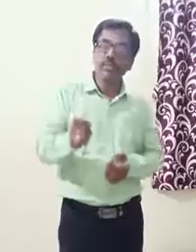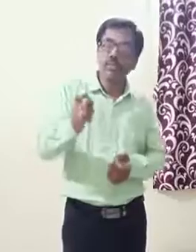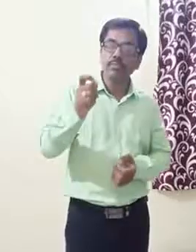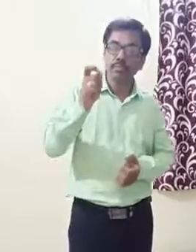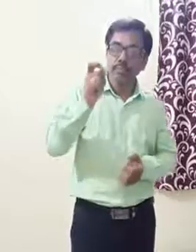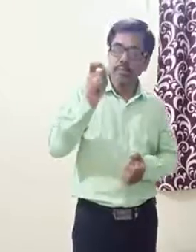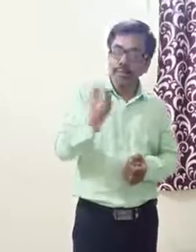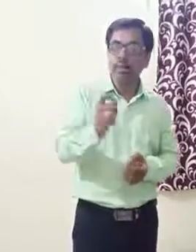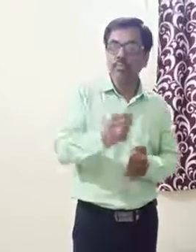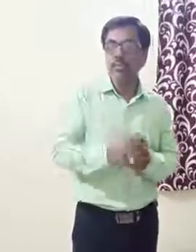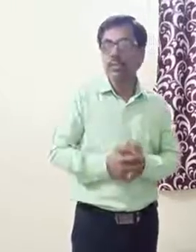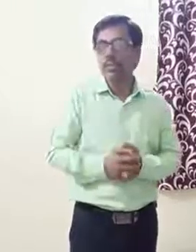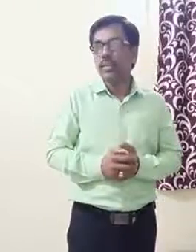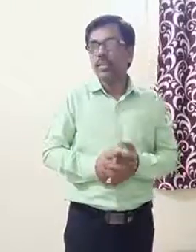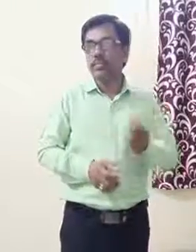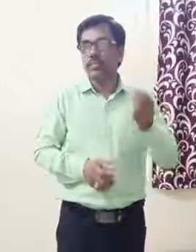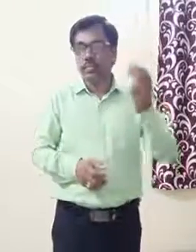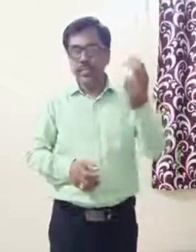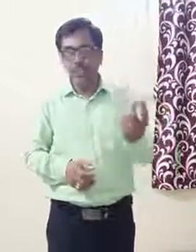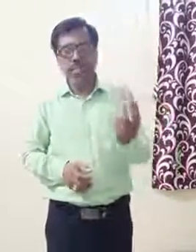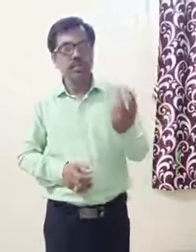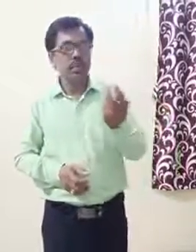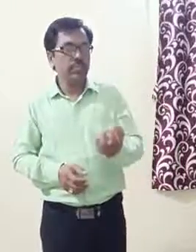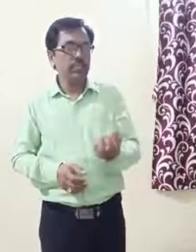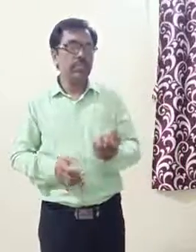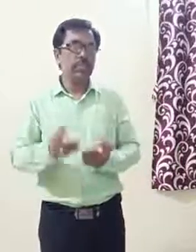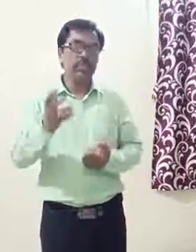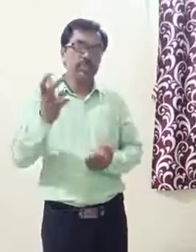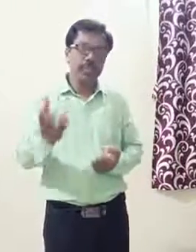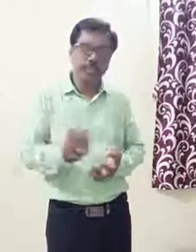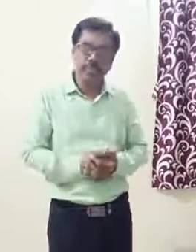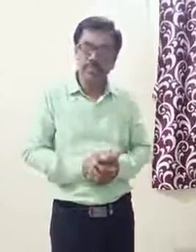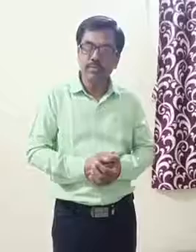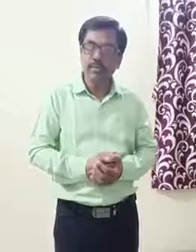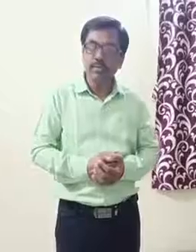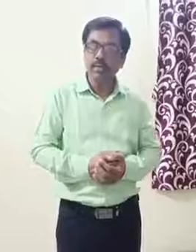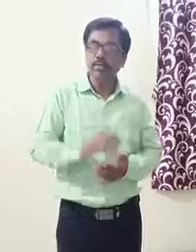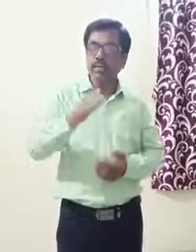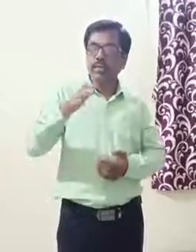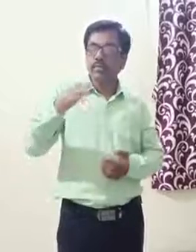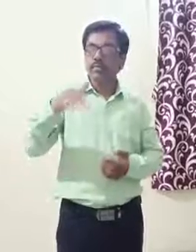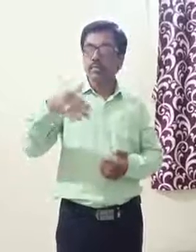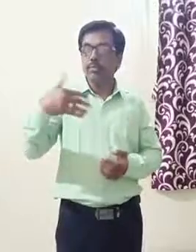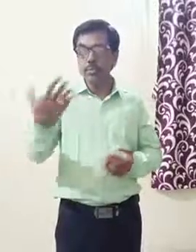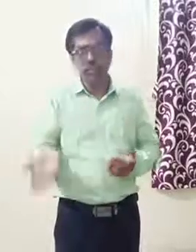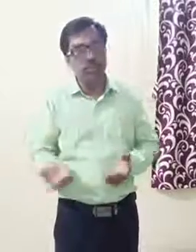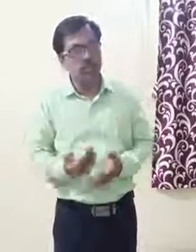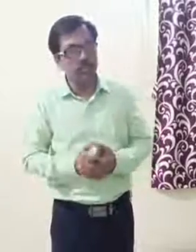some reform to increase the efficiency of the government, to make the government more responsive for the